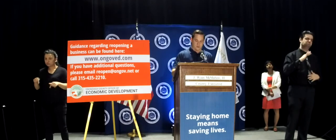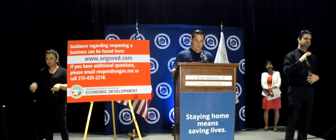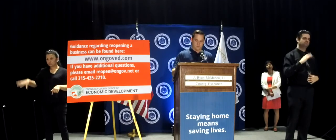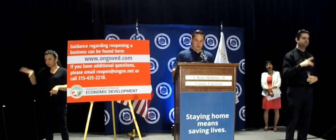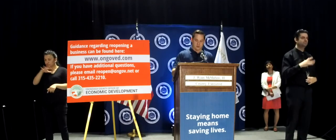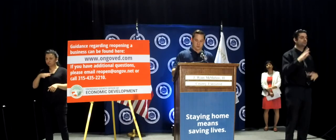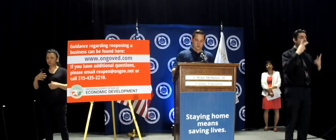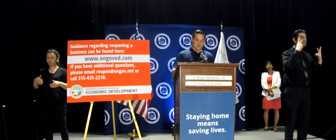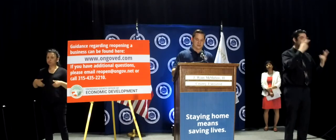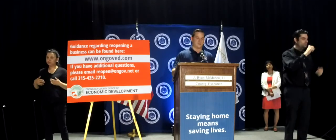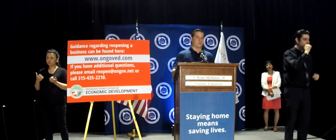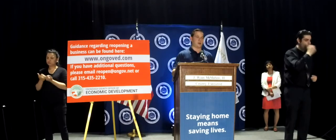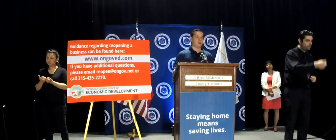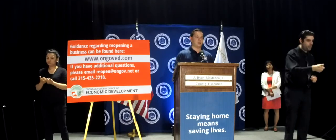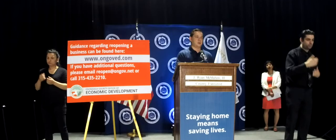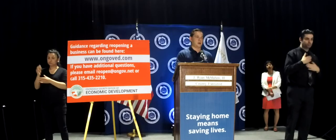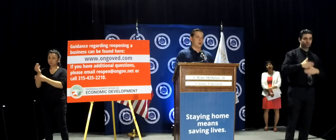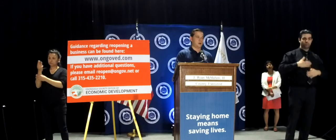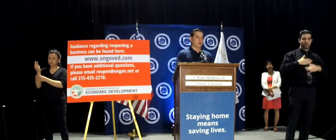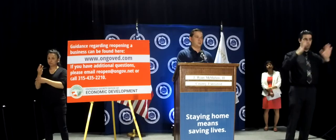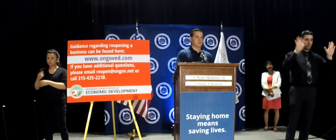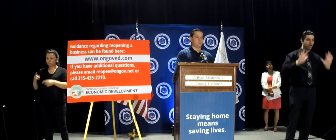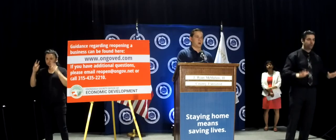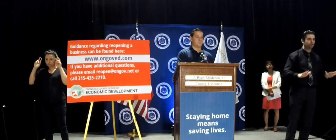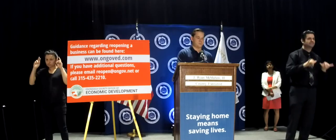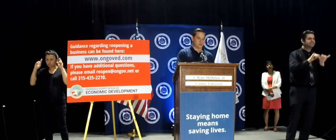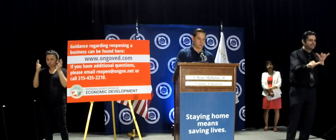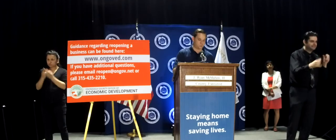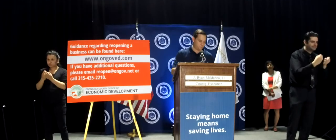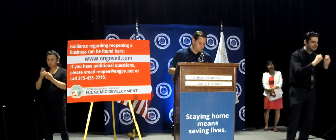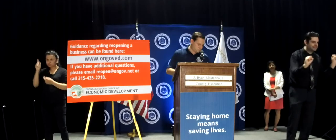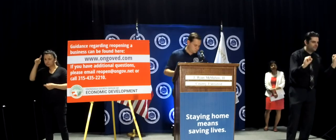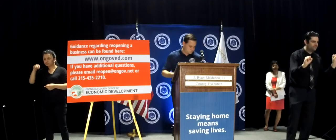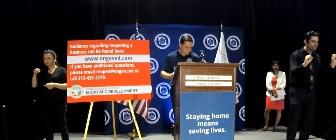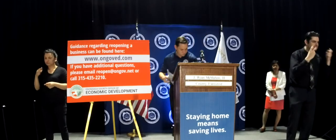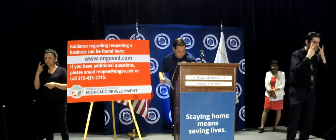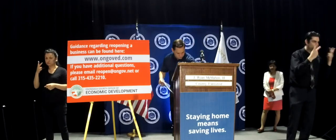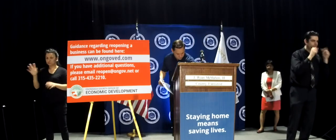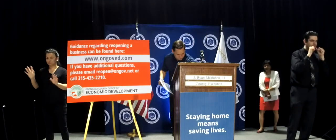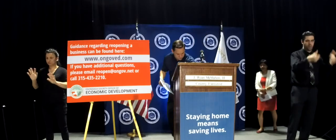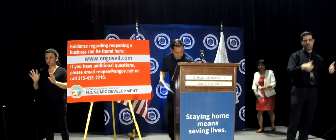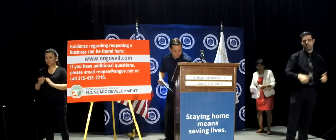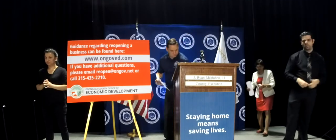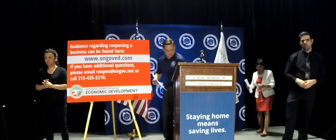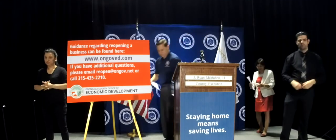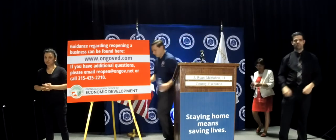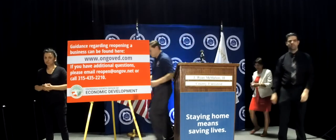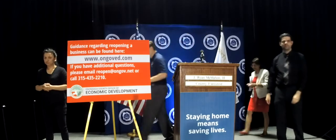the weather, do it in a safe way, and we'll see you tomorrow. Thank you. Thank you.